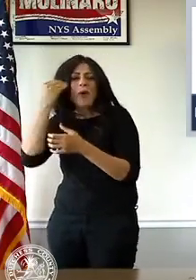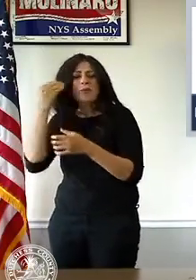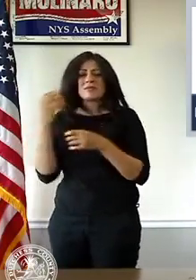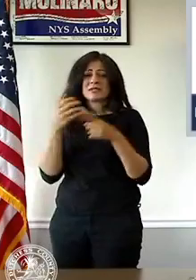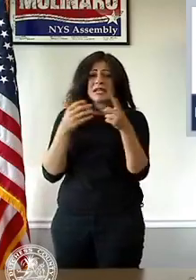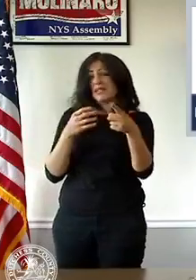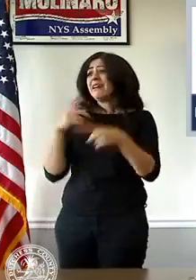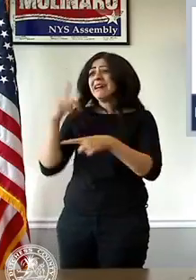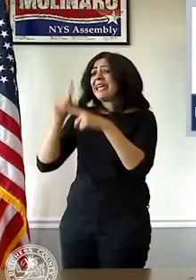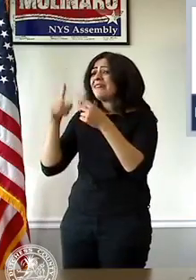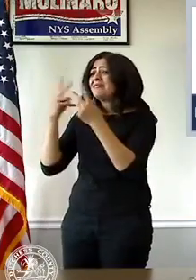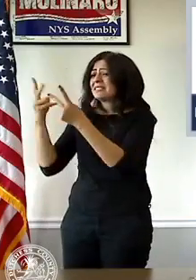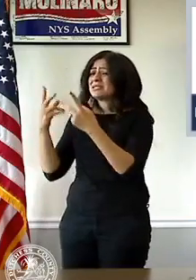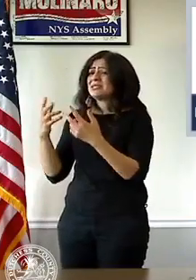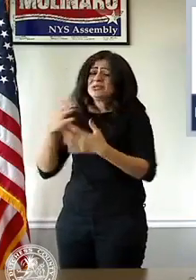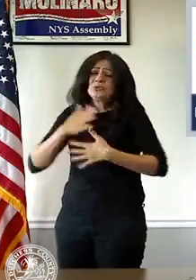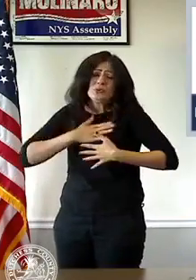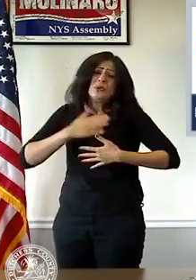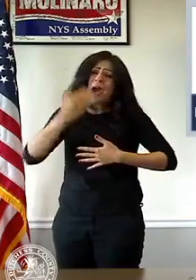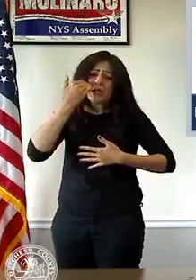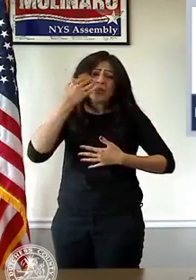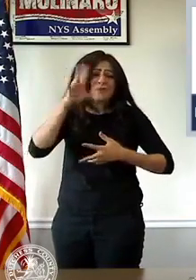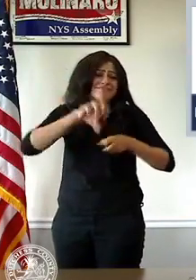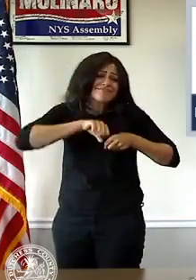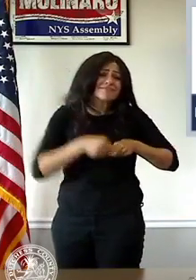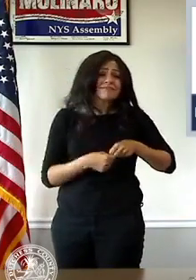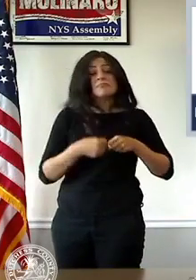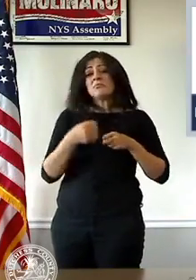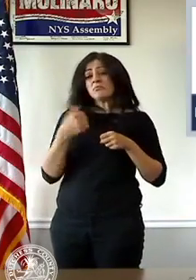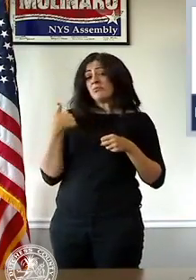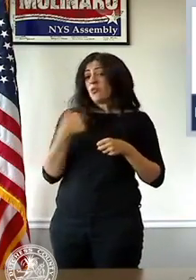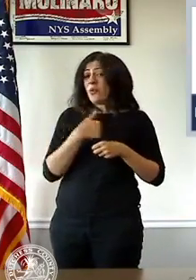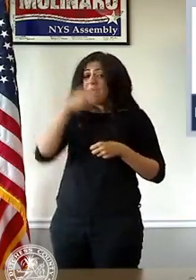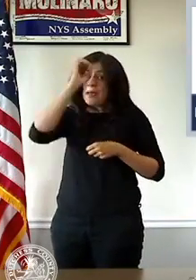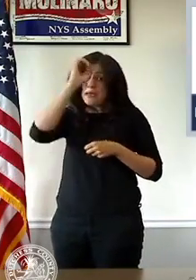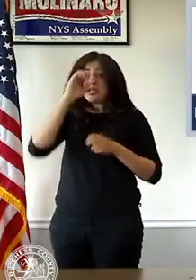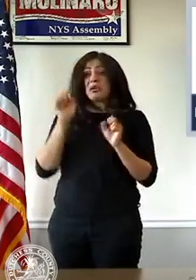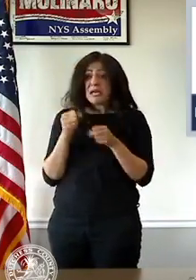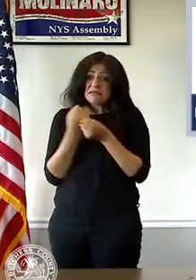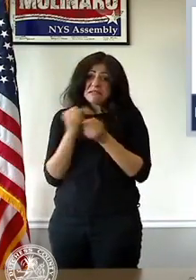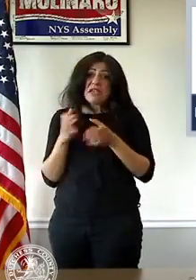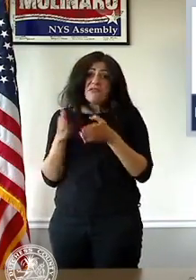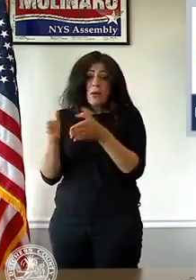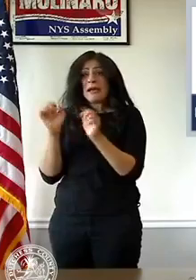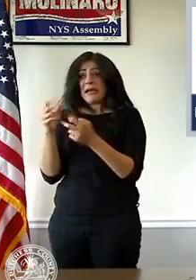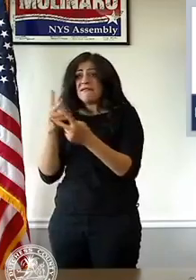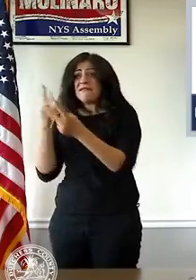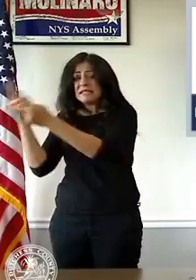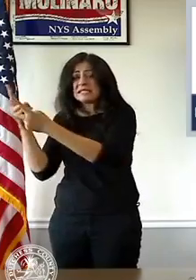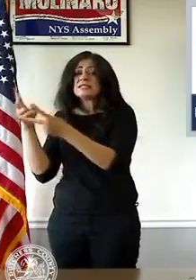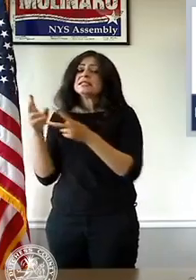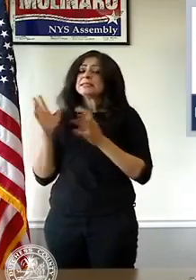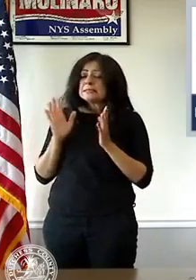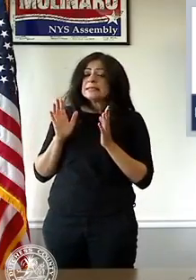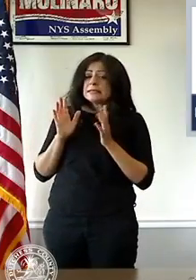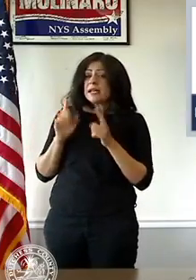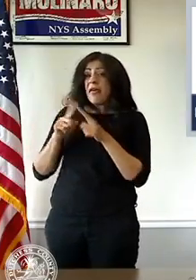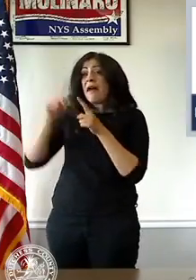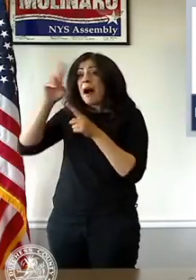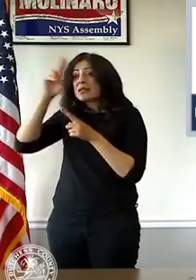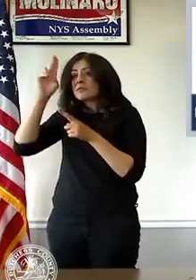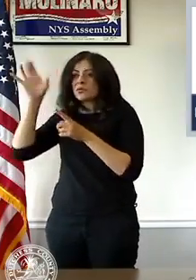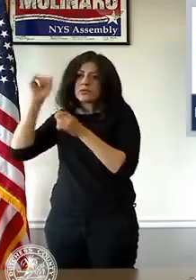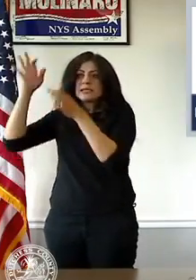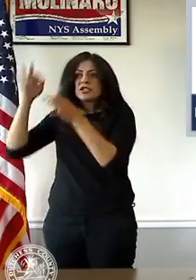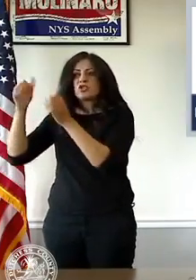or institutions. We think that there are safe ways to do it. I will tell you, those hospitals will be making the decisions